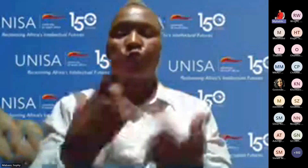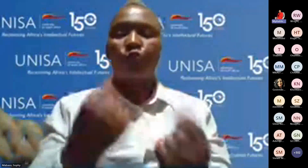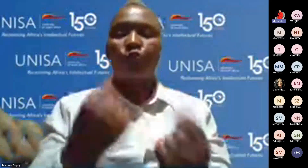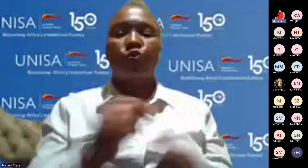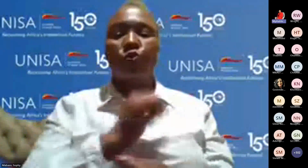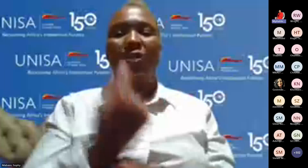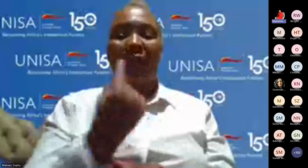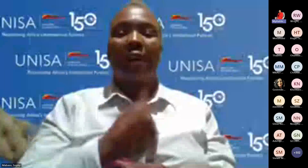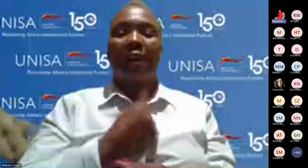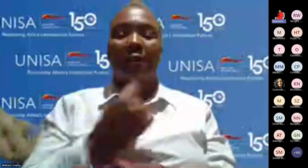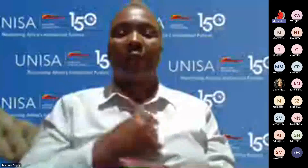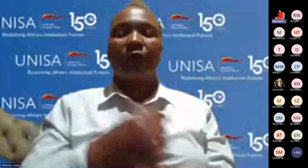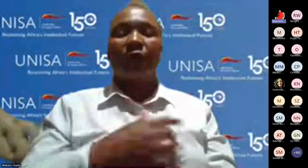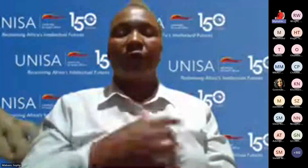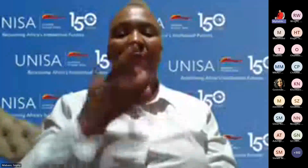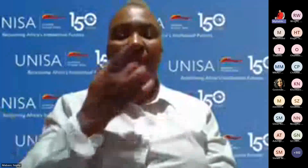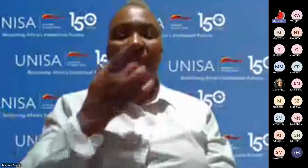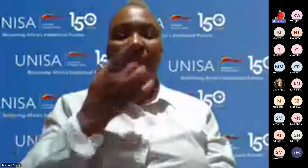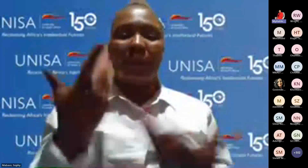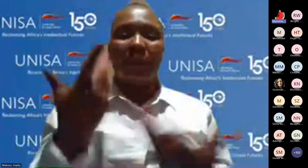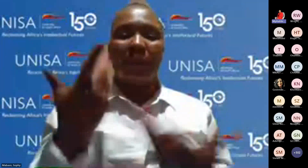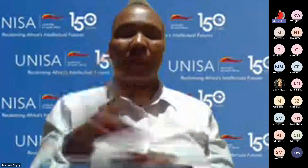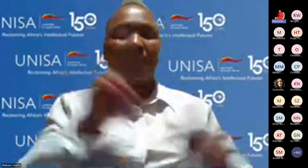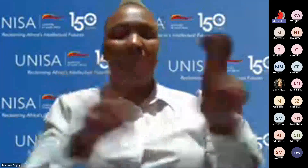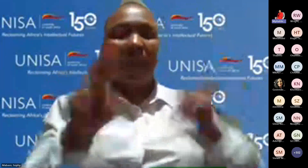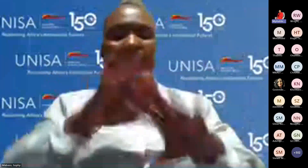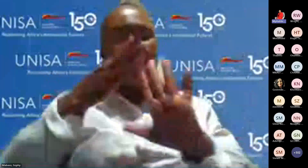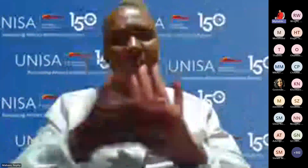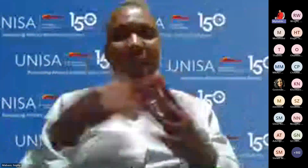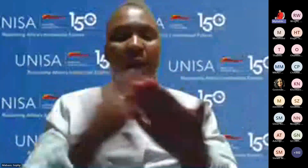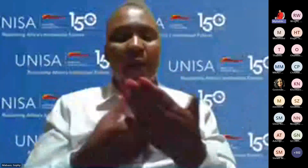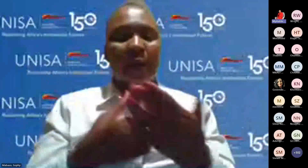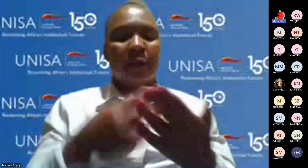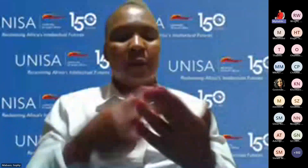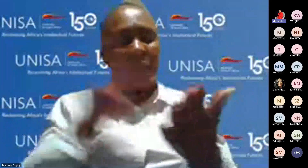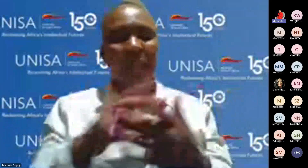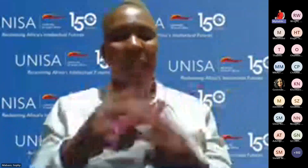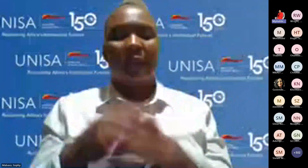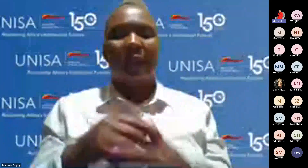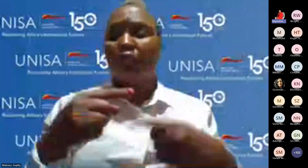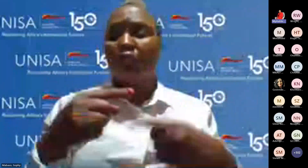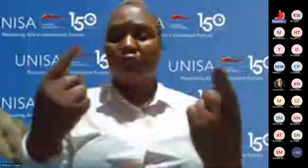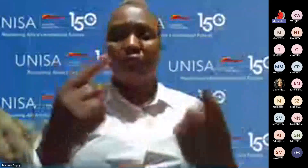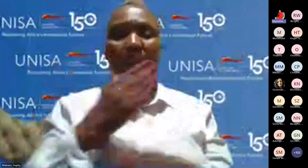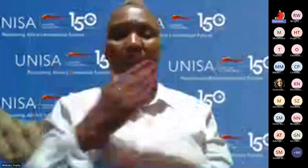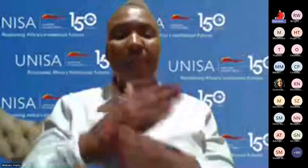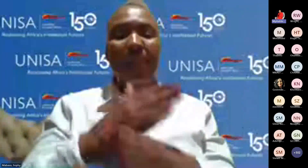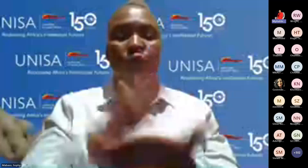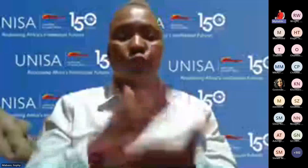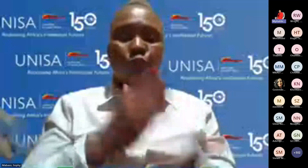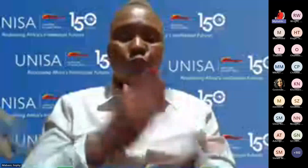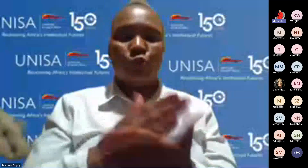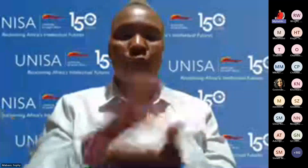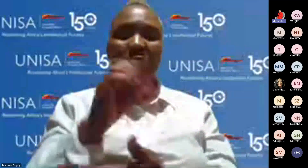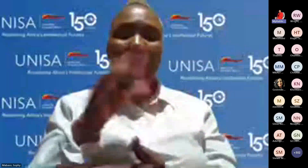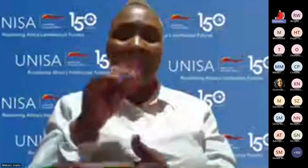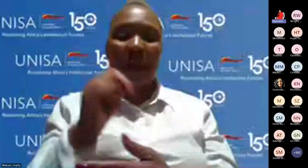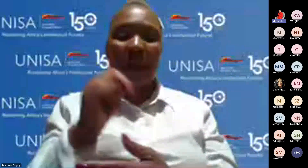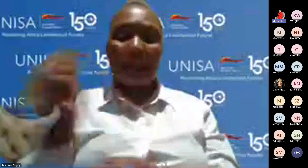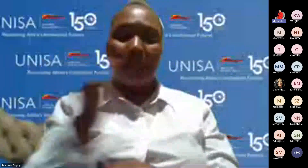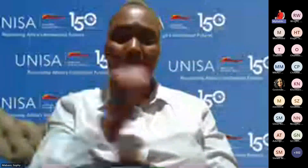if everything is visible. If it's not, make sure that when you scan, you bring the phone closer